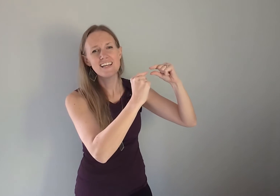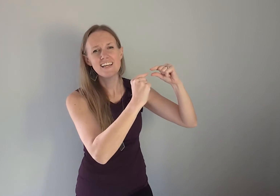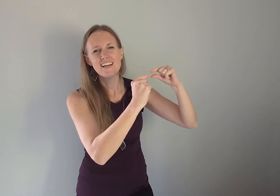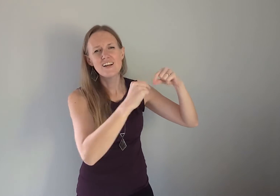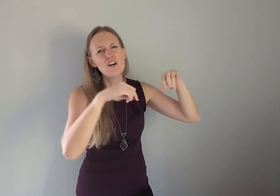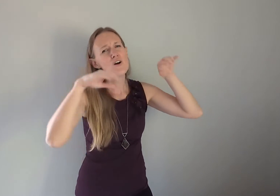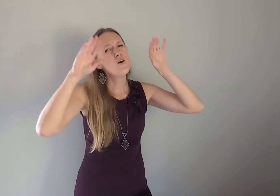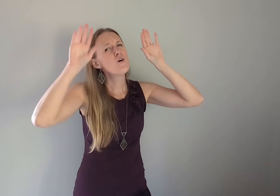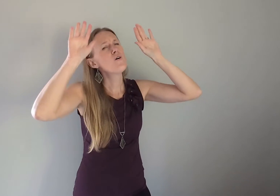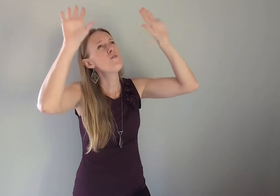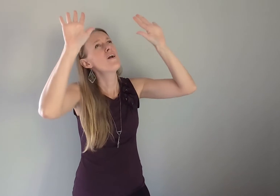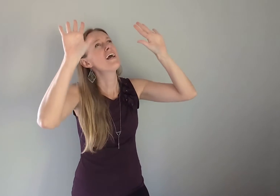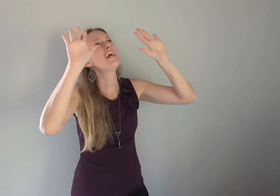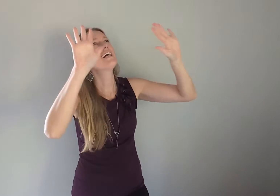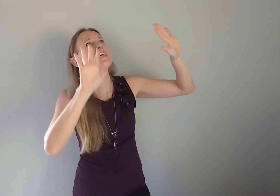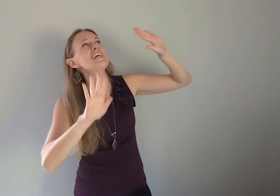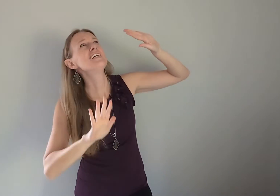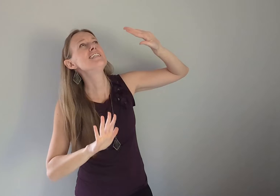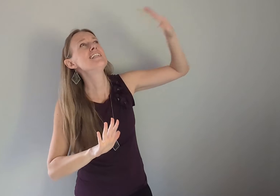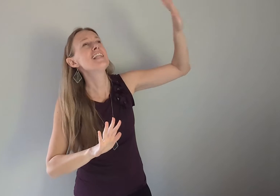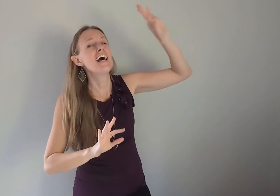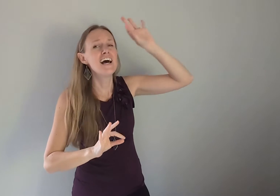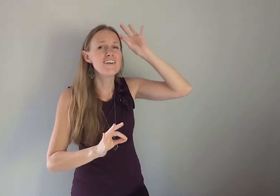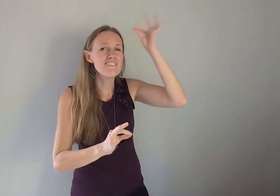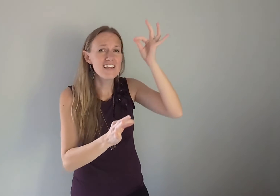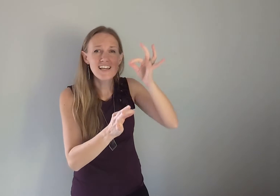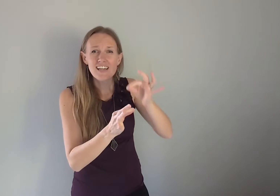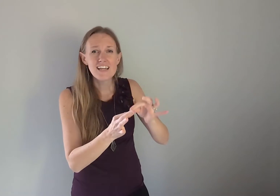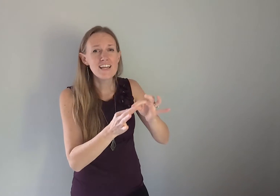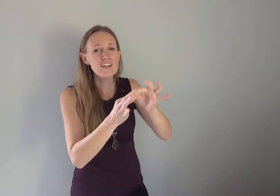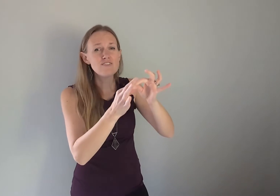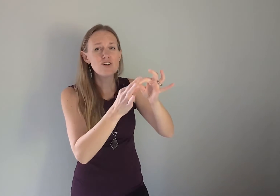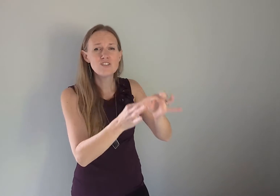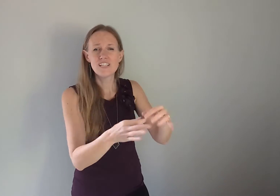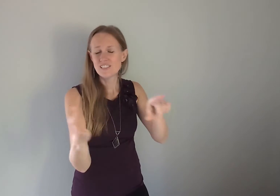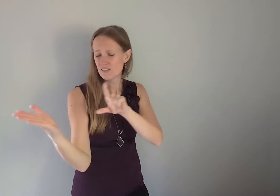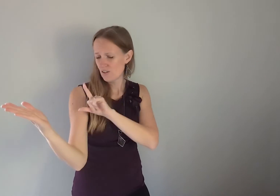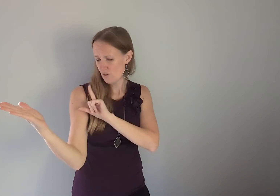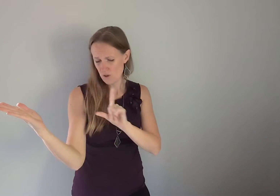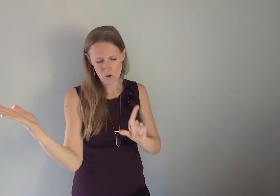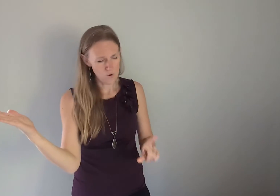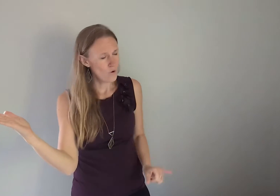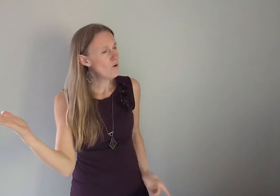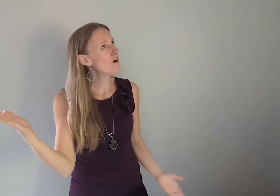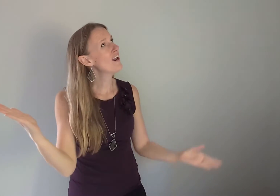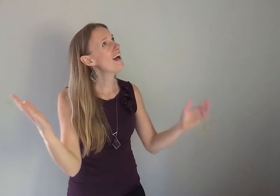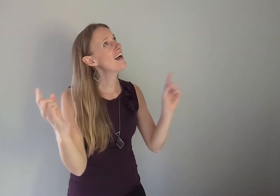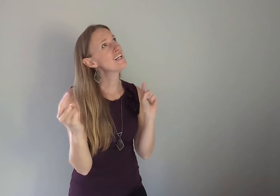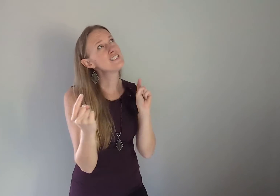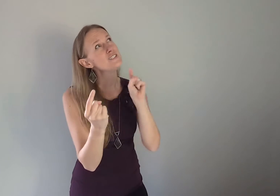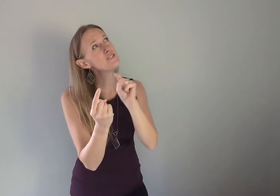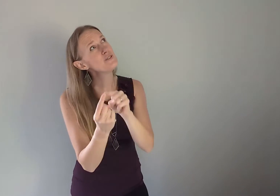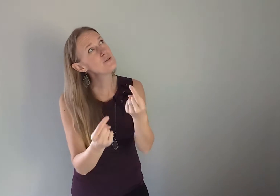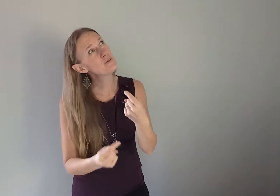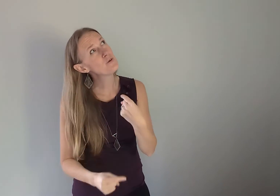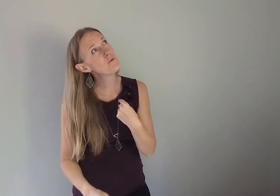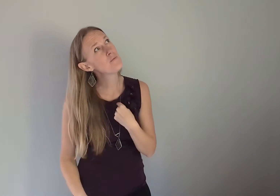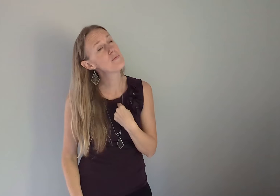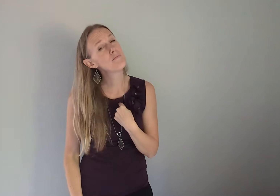provided. Great is thy faithfulness, Lord, unto me.